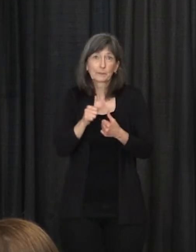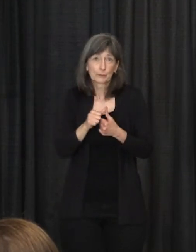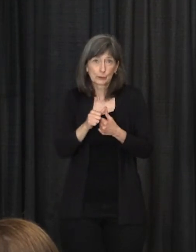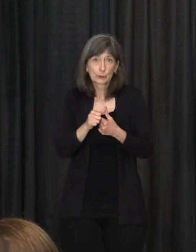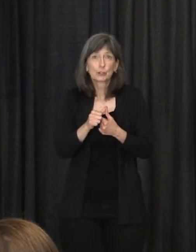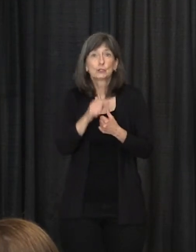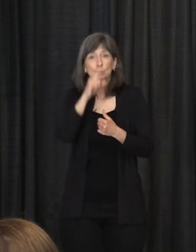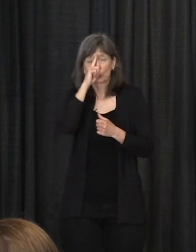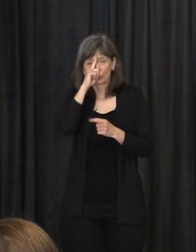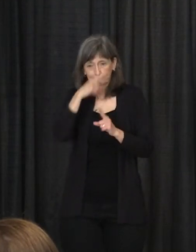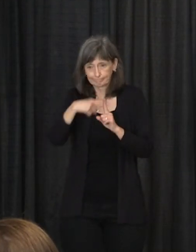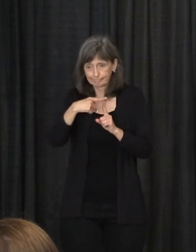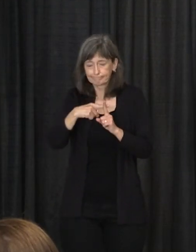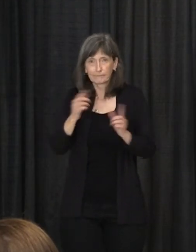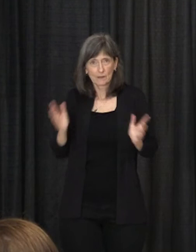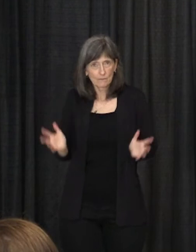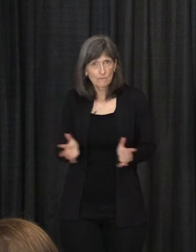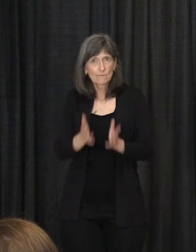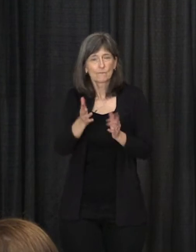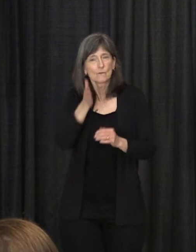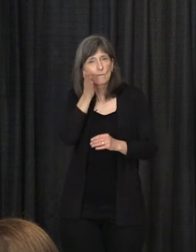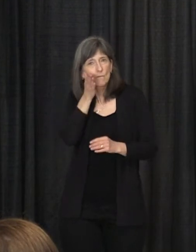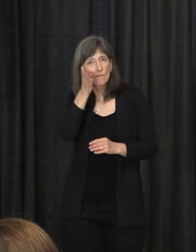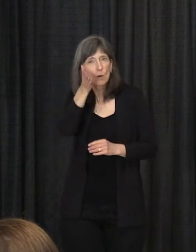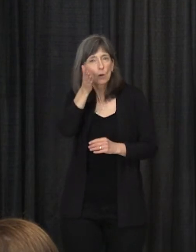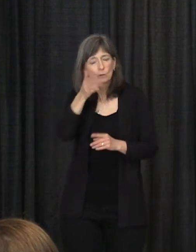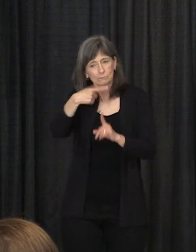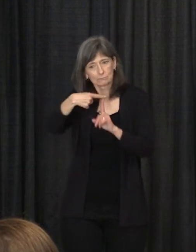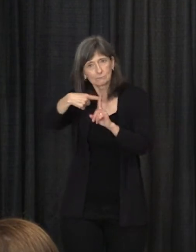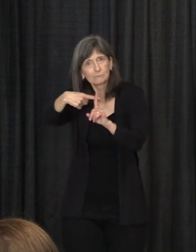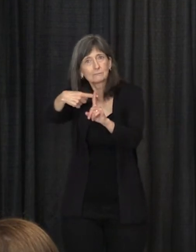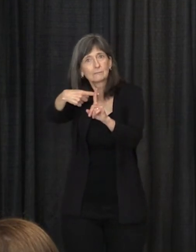to move forward in action, given the horrendous